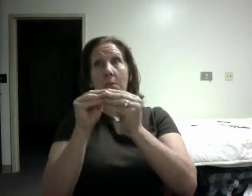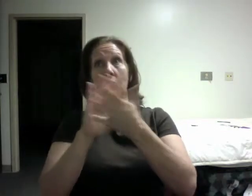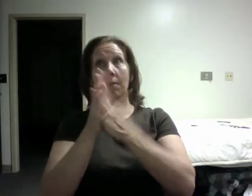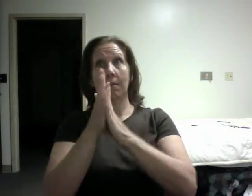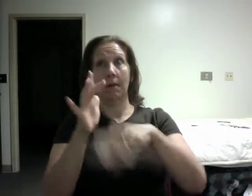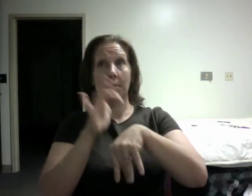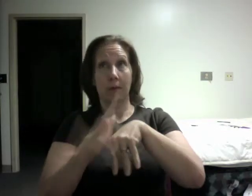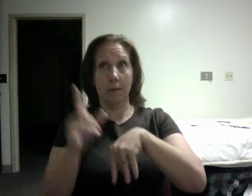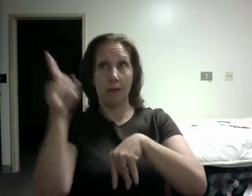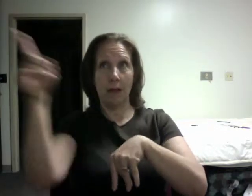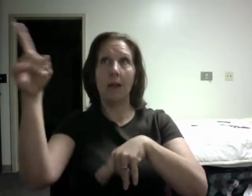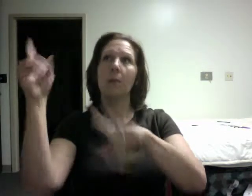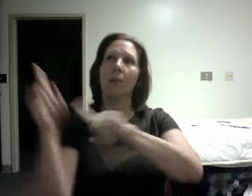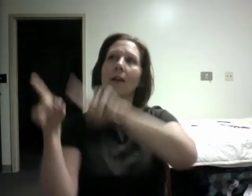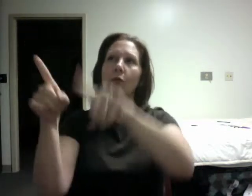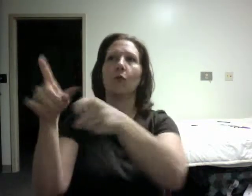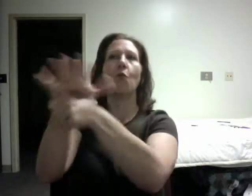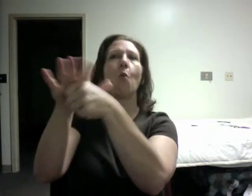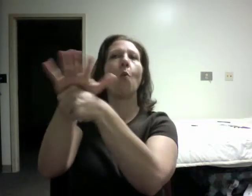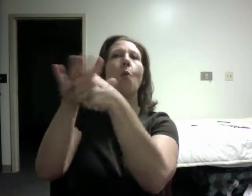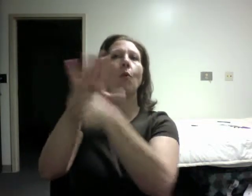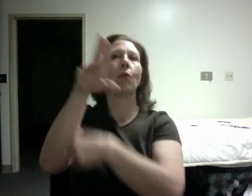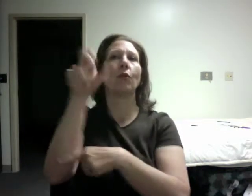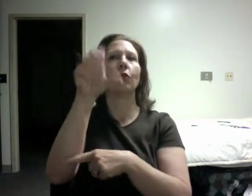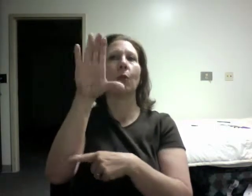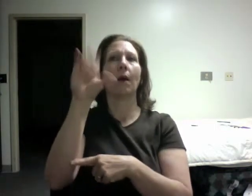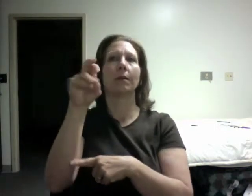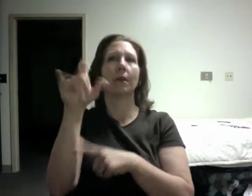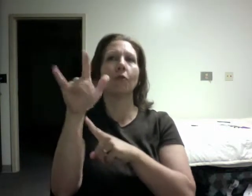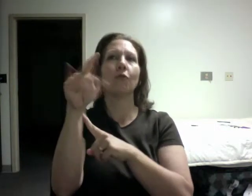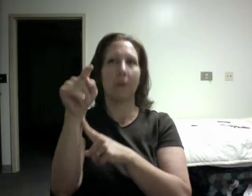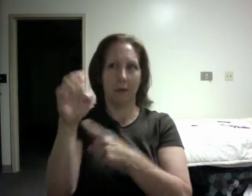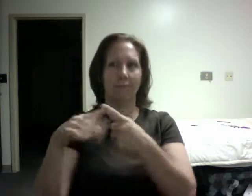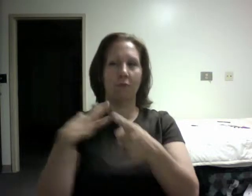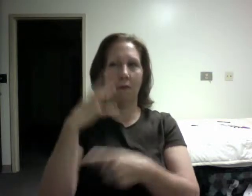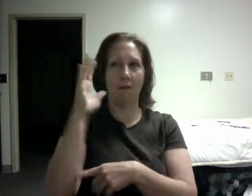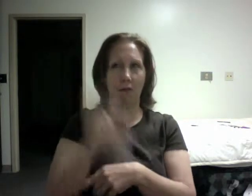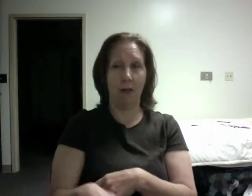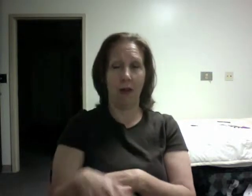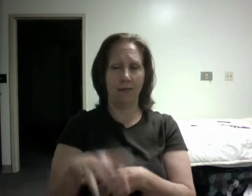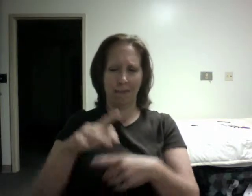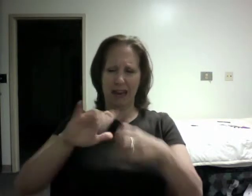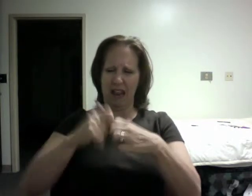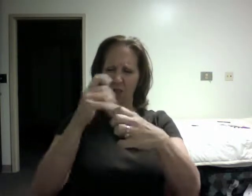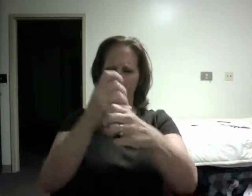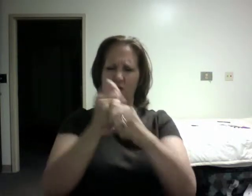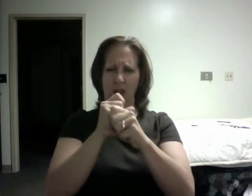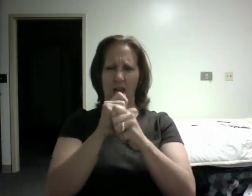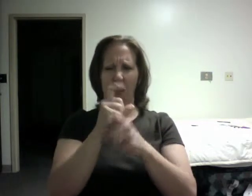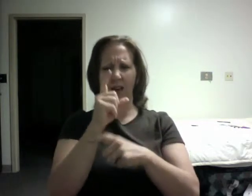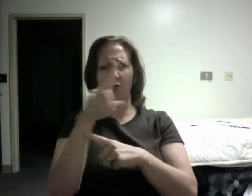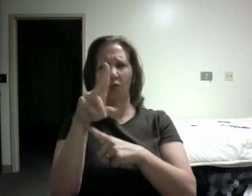complete their processing. Obtaining an immigrant visa number is an essential step in the immigration process.